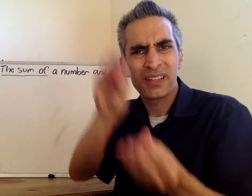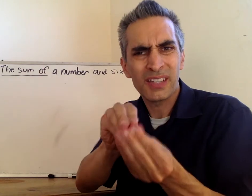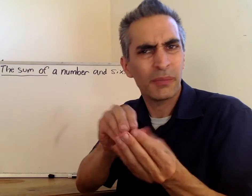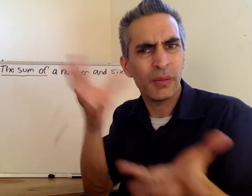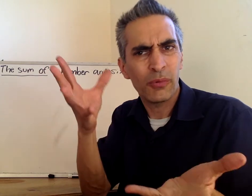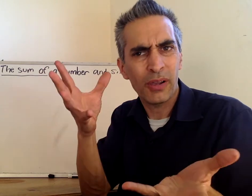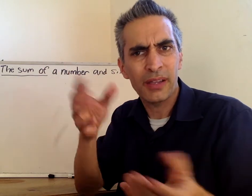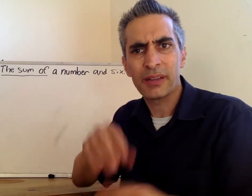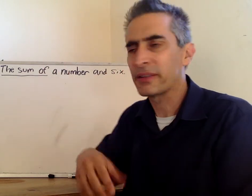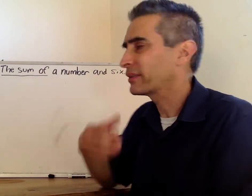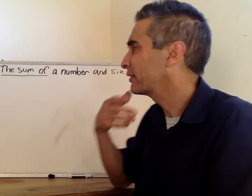What are we going to add up?